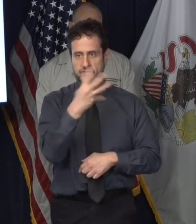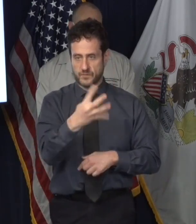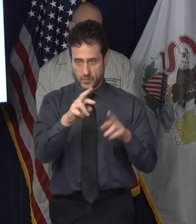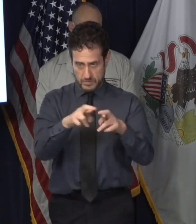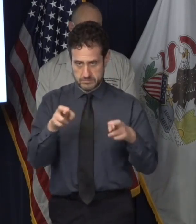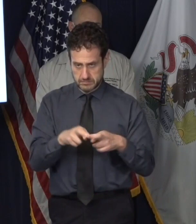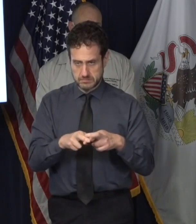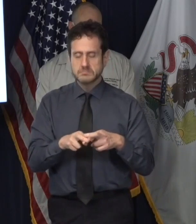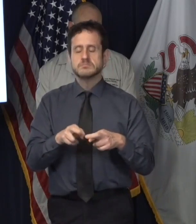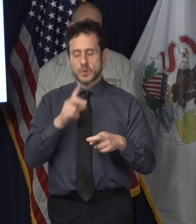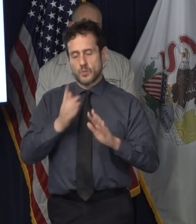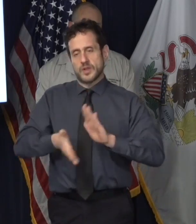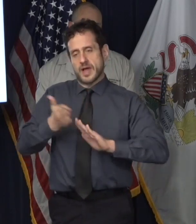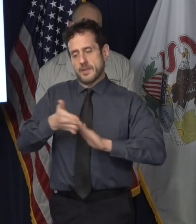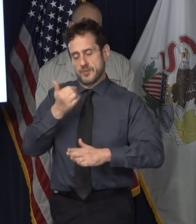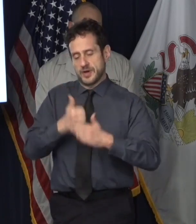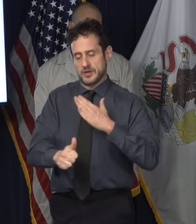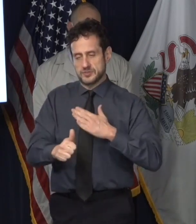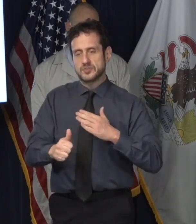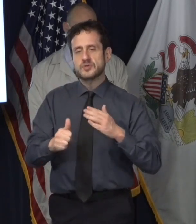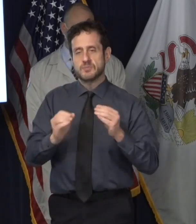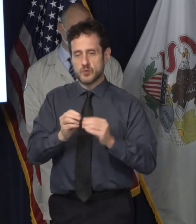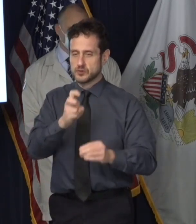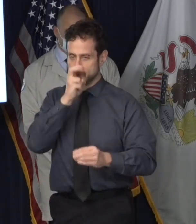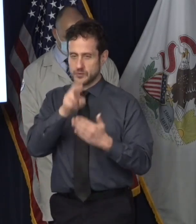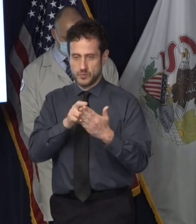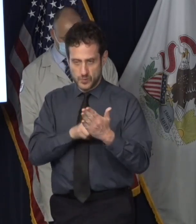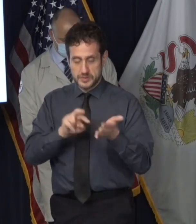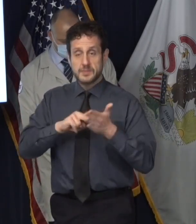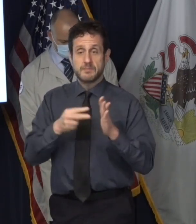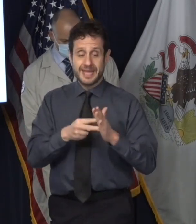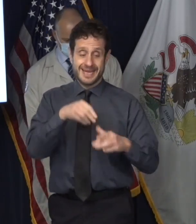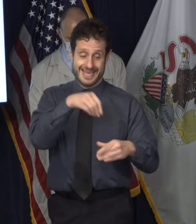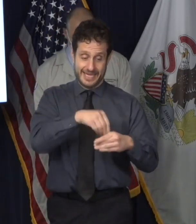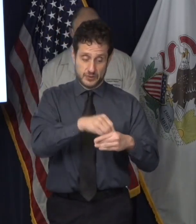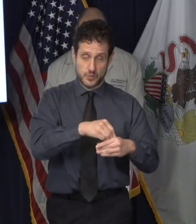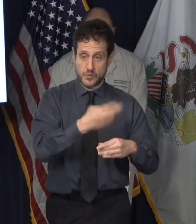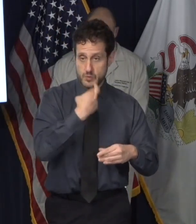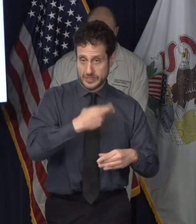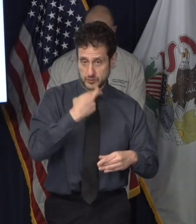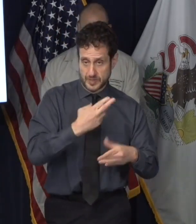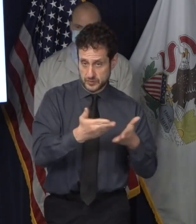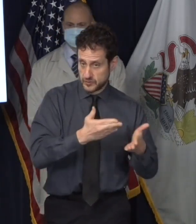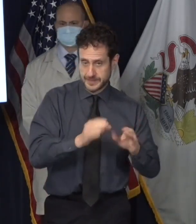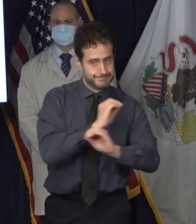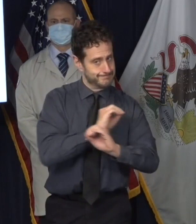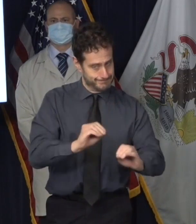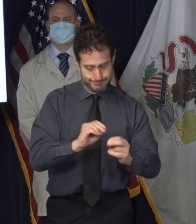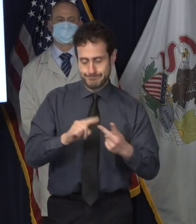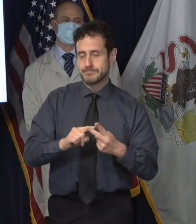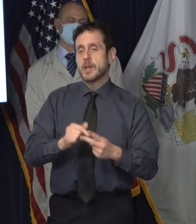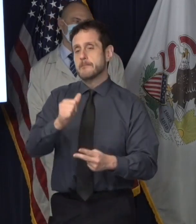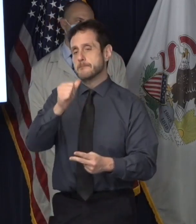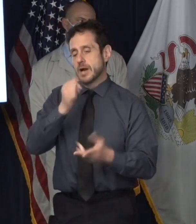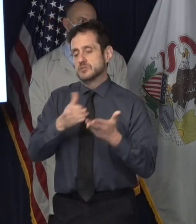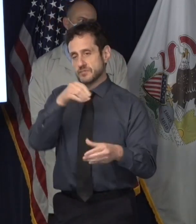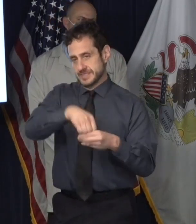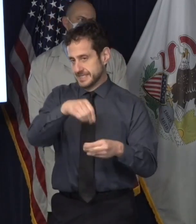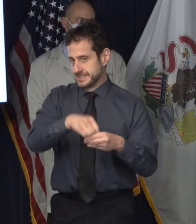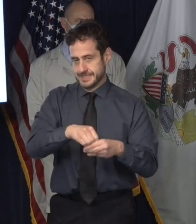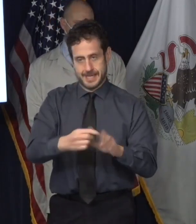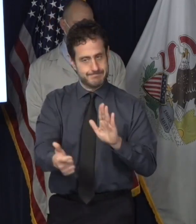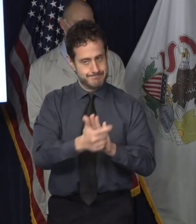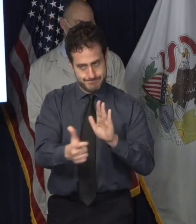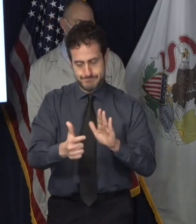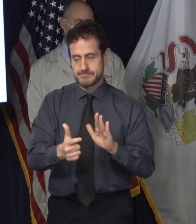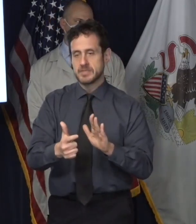resurgence mitigations. That includes no indoor dining or indoor bar service, limiting in-person